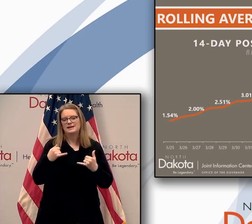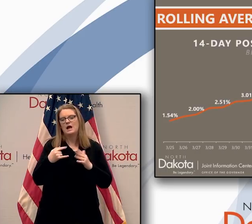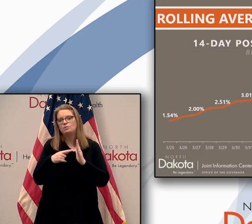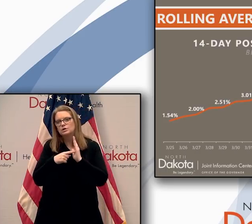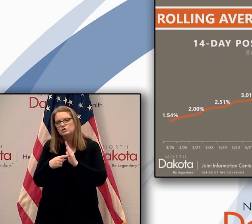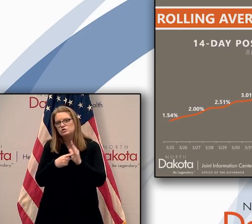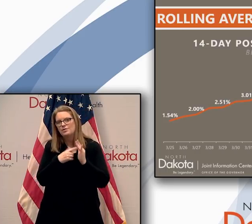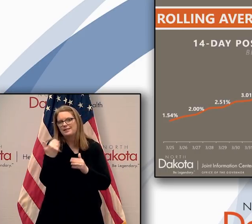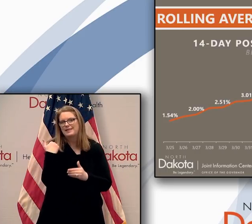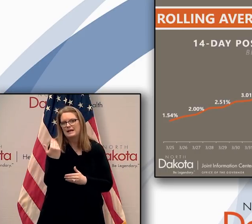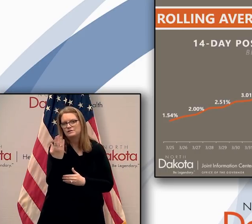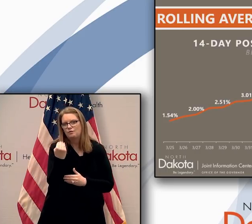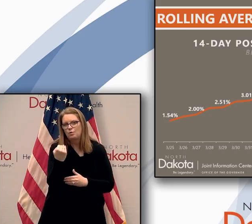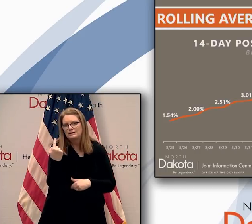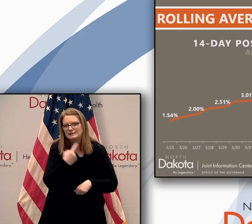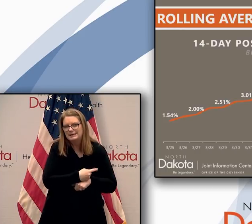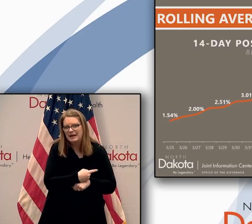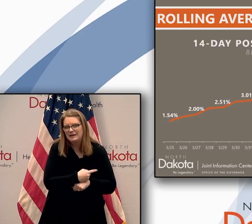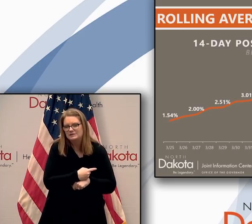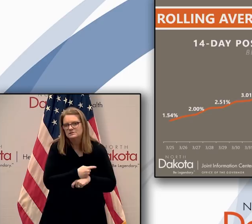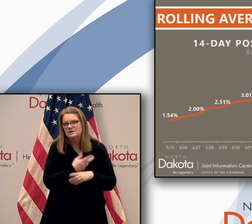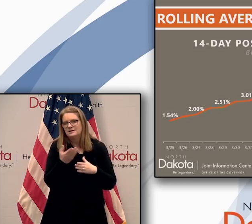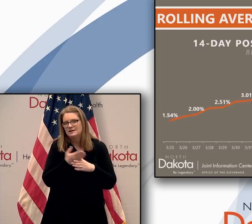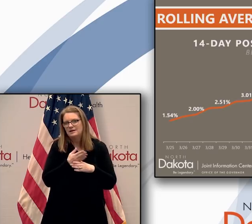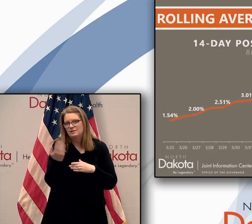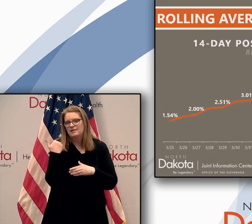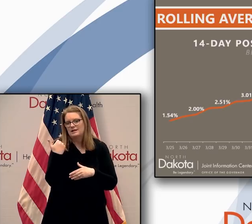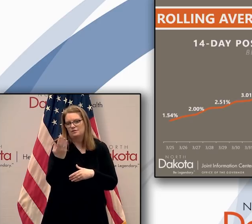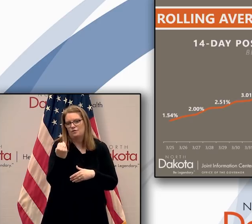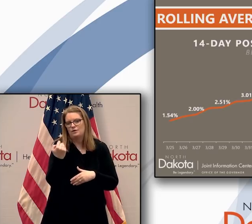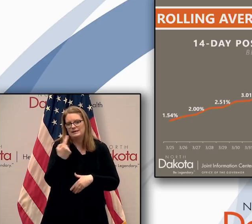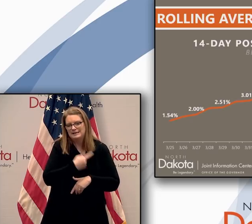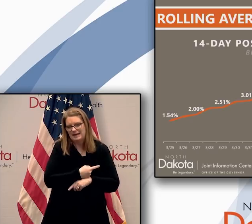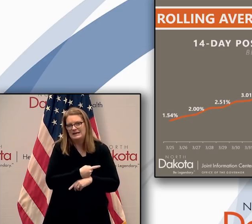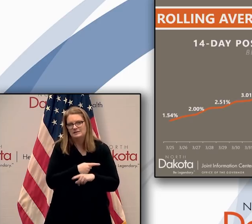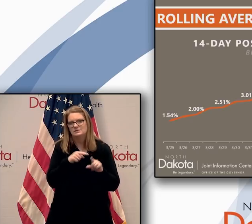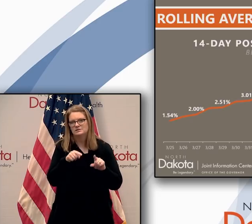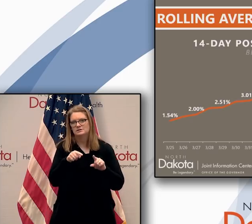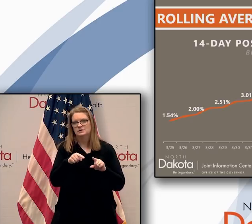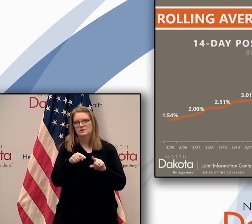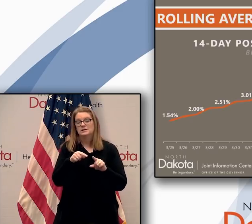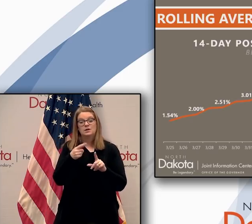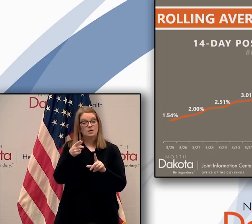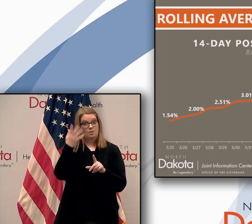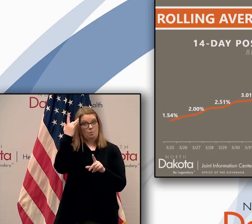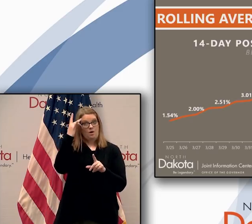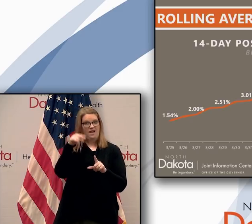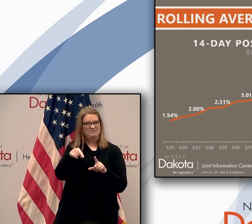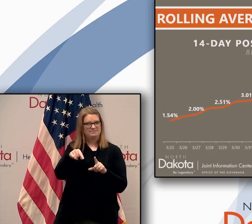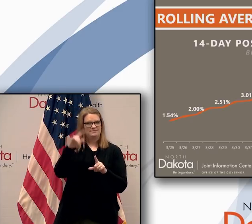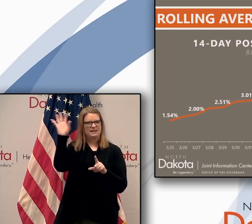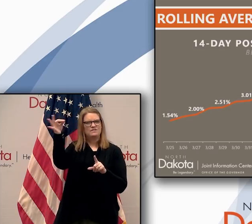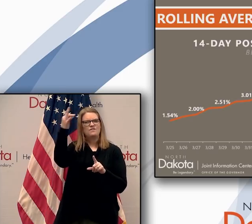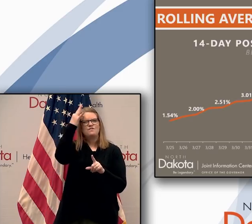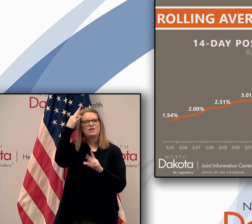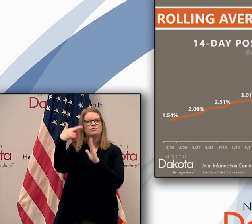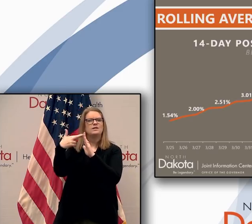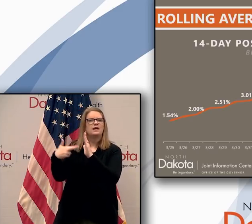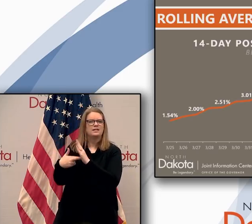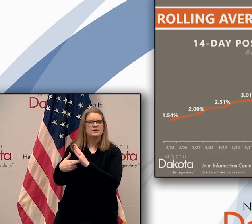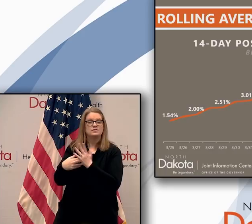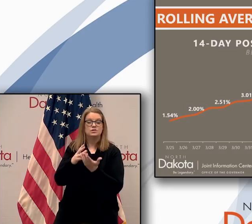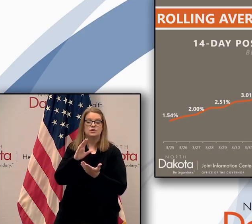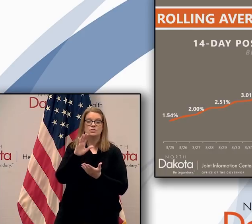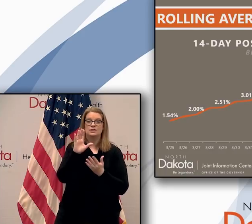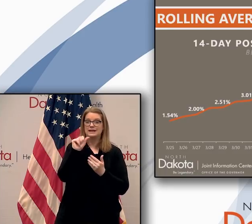14 days. And so we'll start sharing the rolling average last 14 days, because this is one of the federal guidelines that either your case counts are going